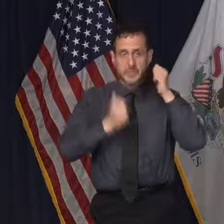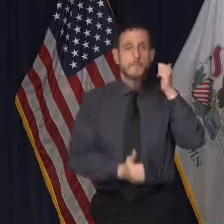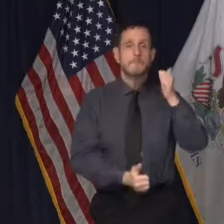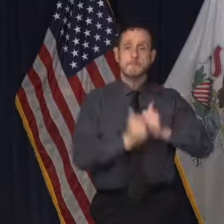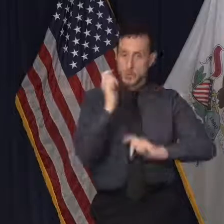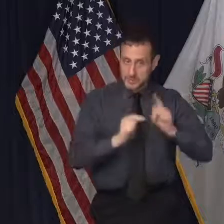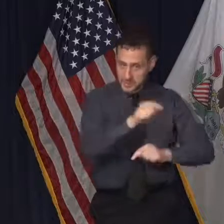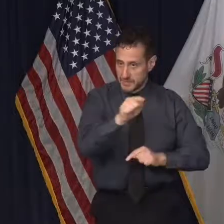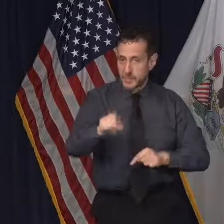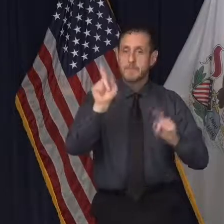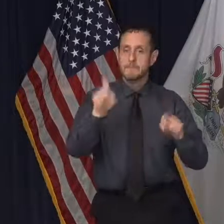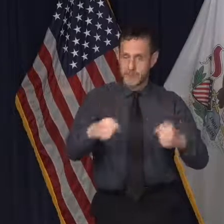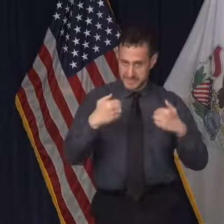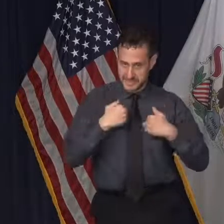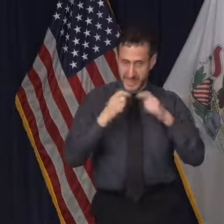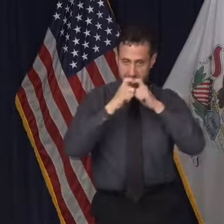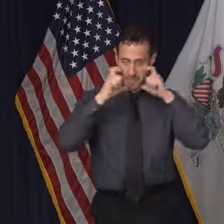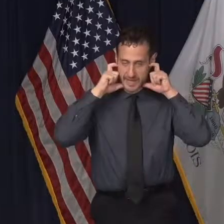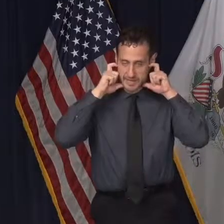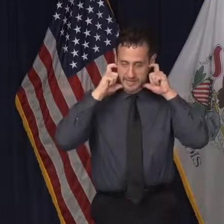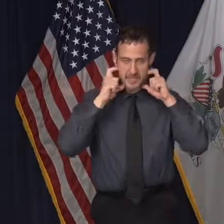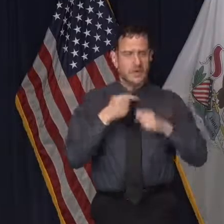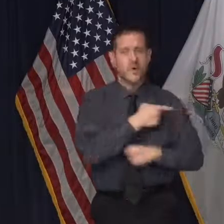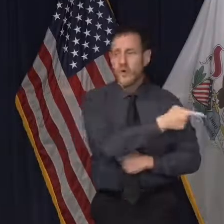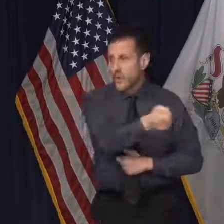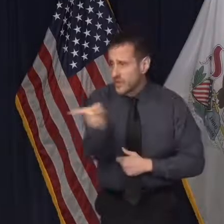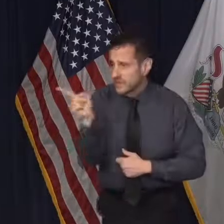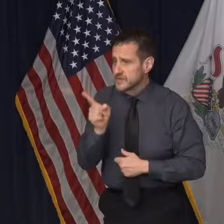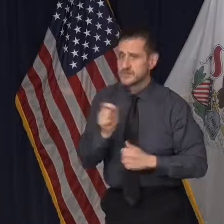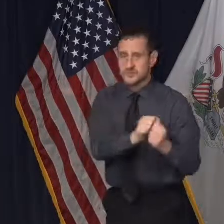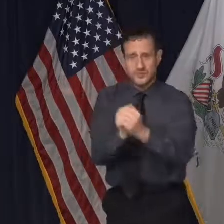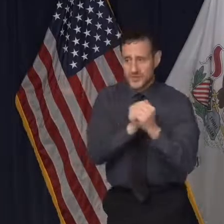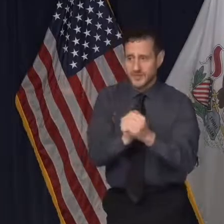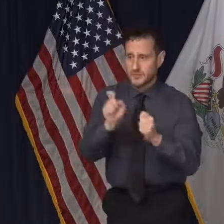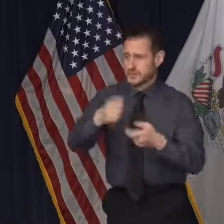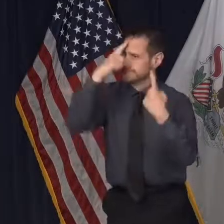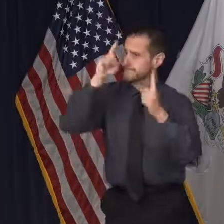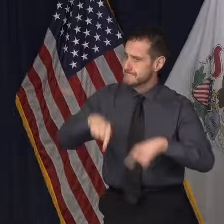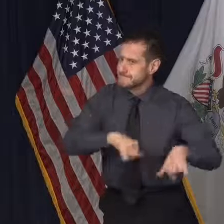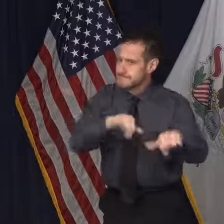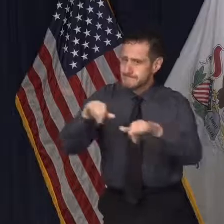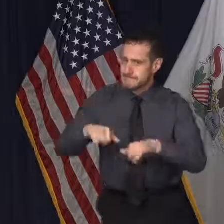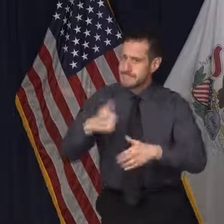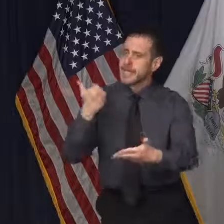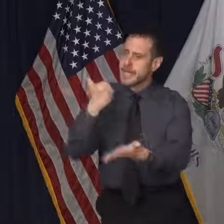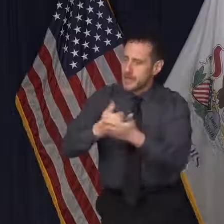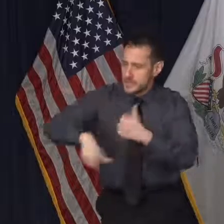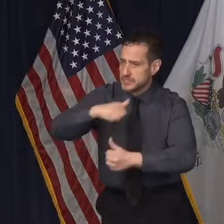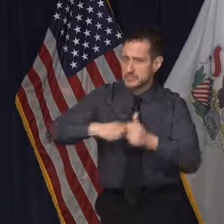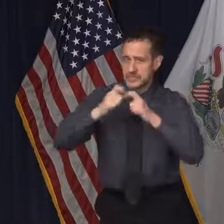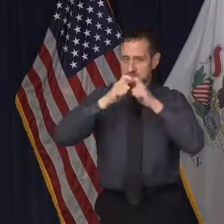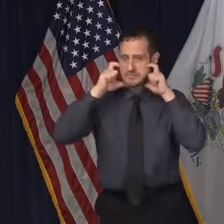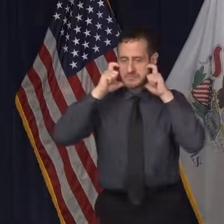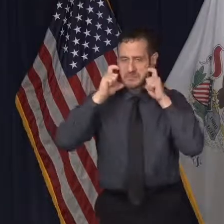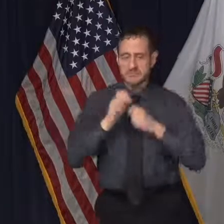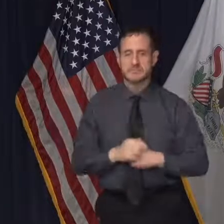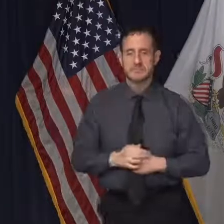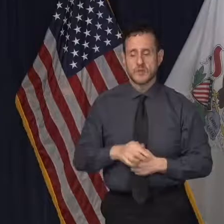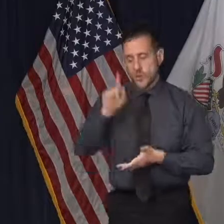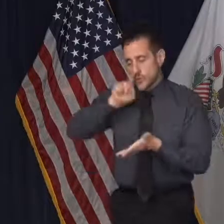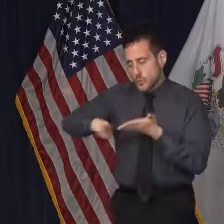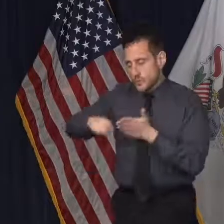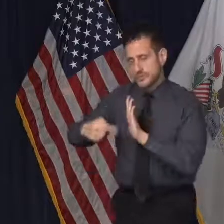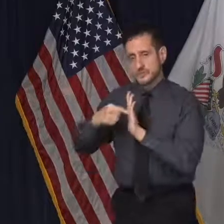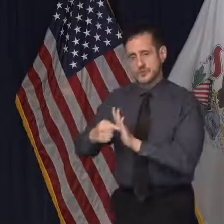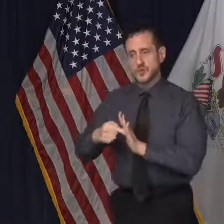to be wearing the face covering. We've all got to do this together. In one simulation, researchers predicted that 80%